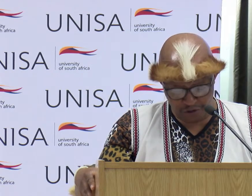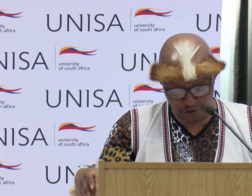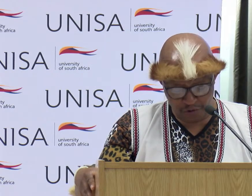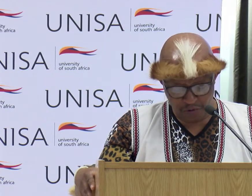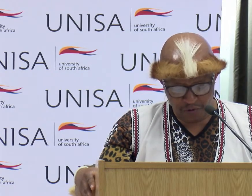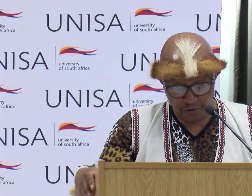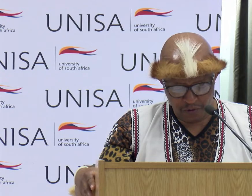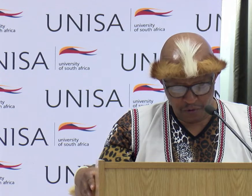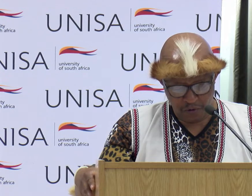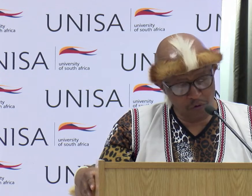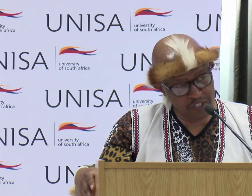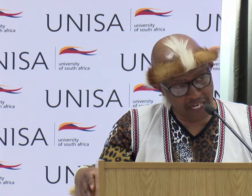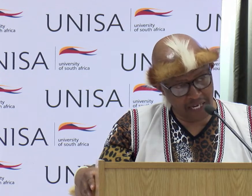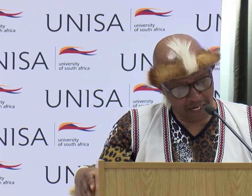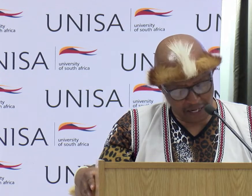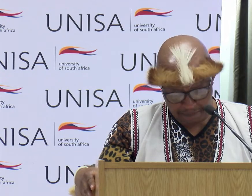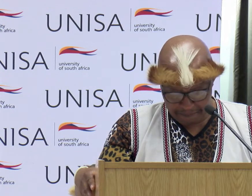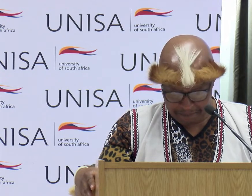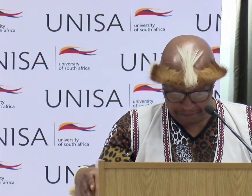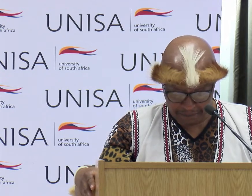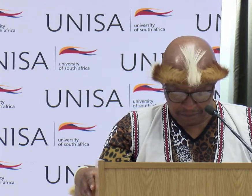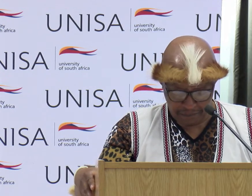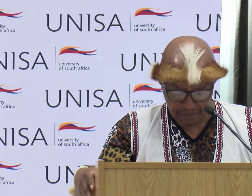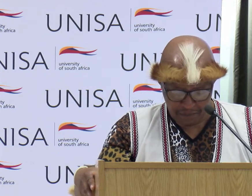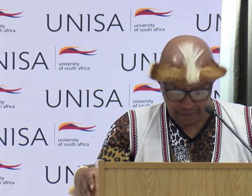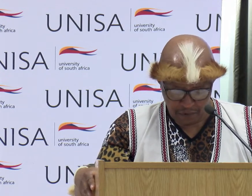presenting to you uDenga,